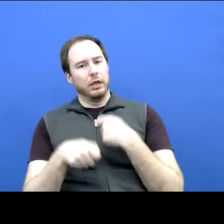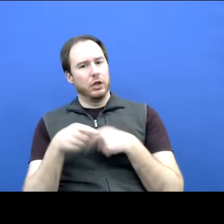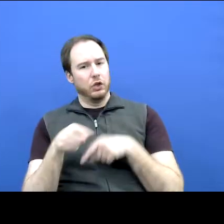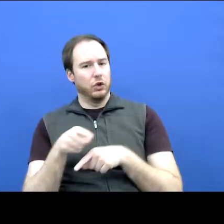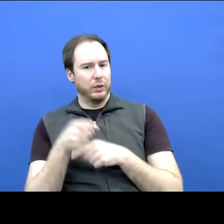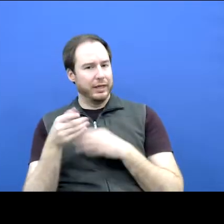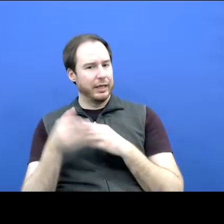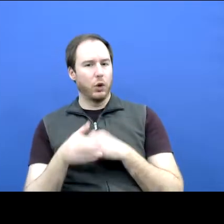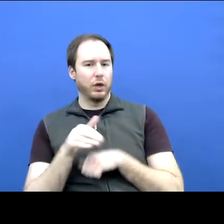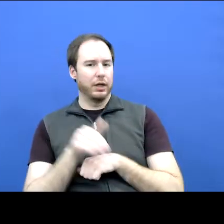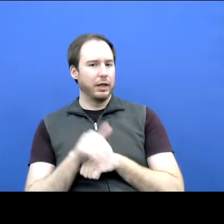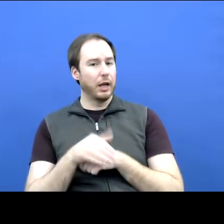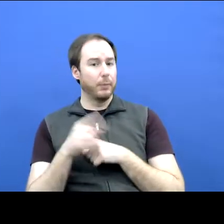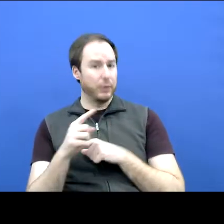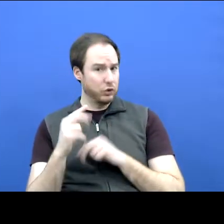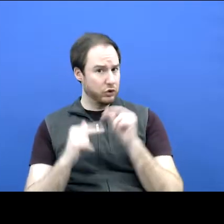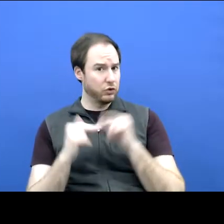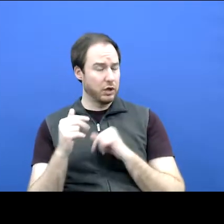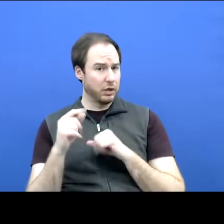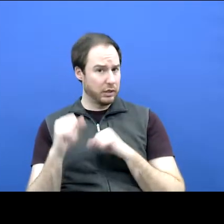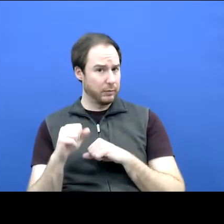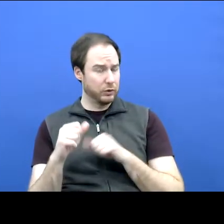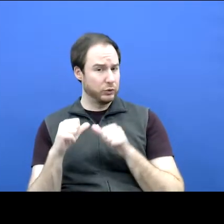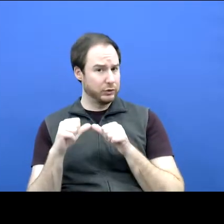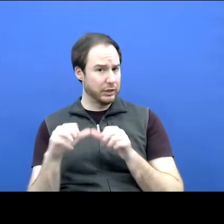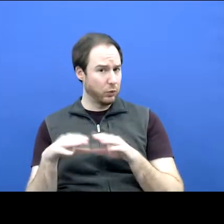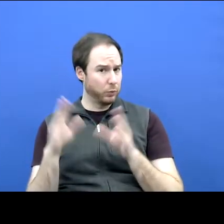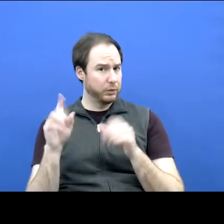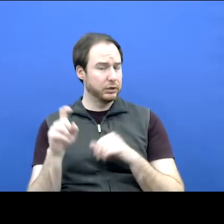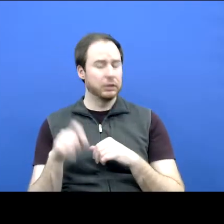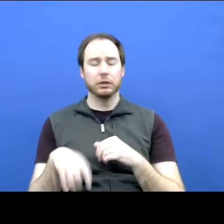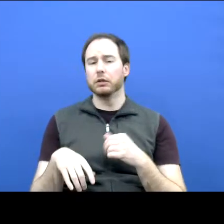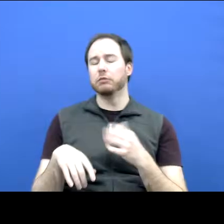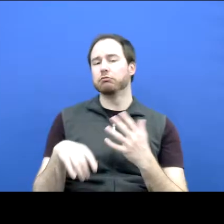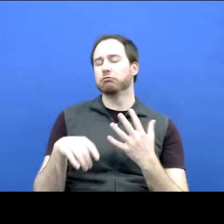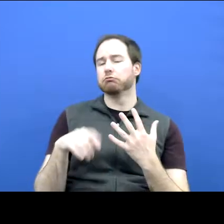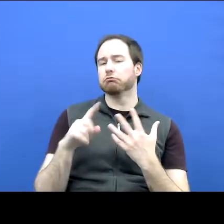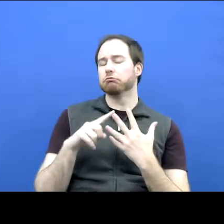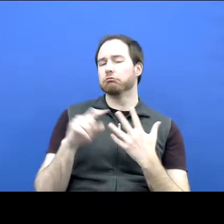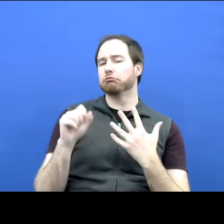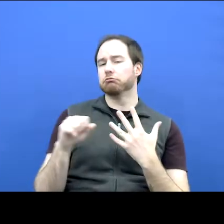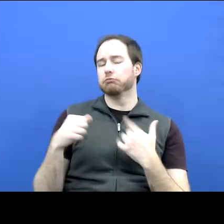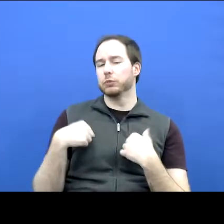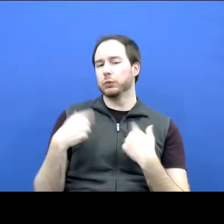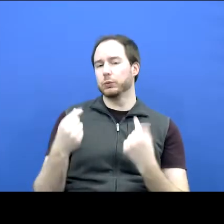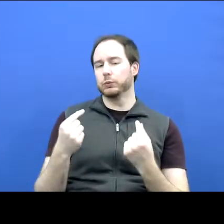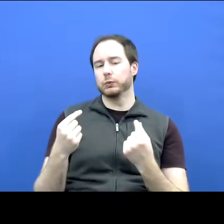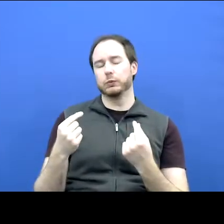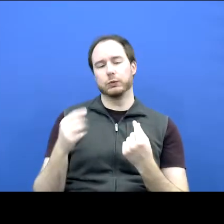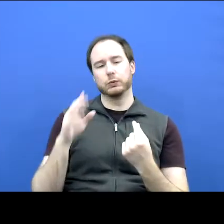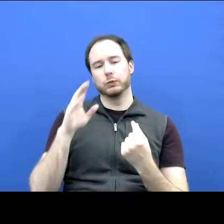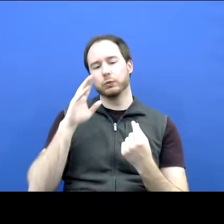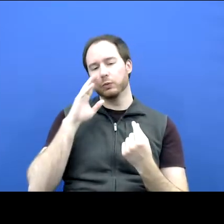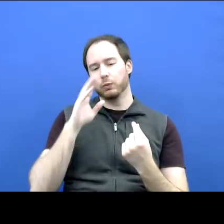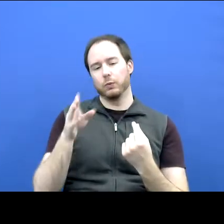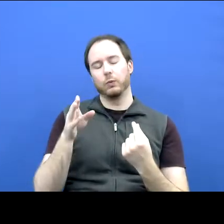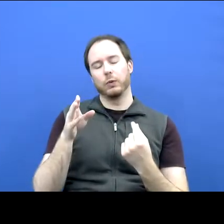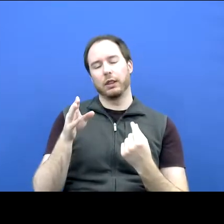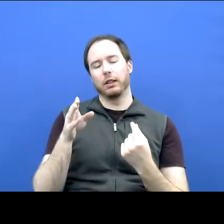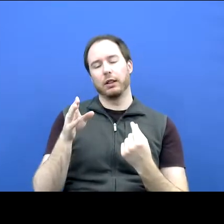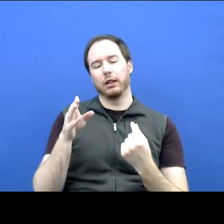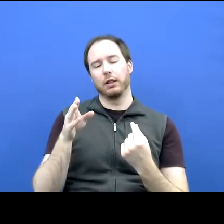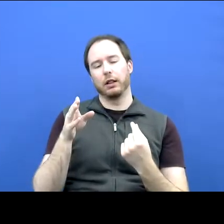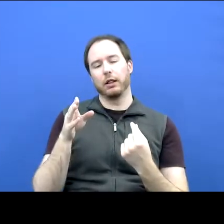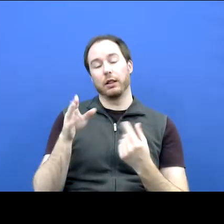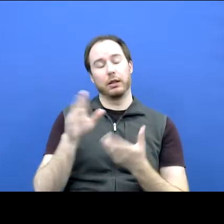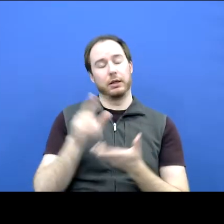on the weekend, but during construction, are they gonna be able to stay open? Yes. So what we will do is there will be